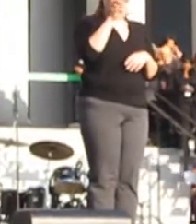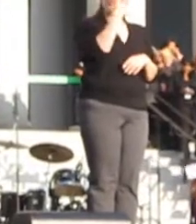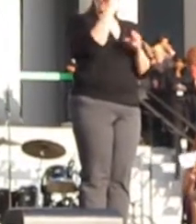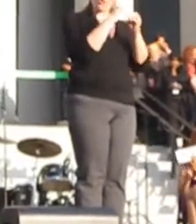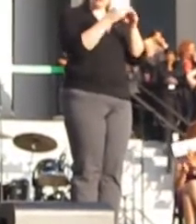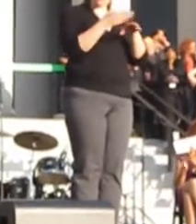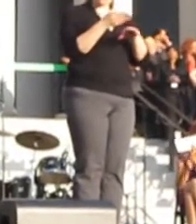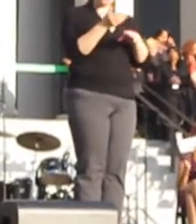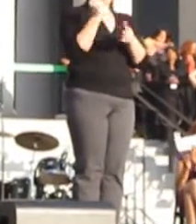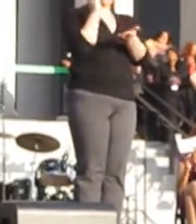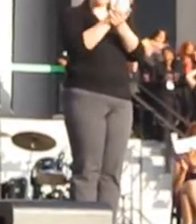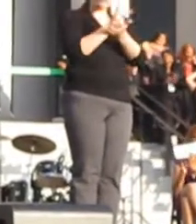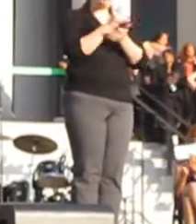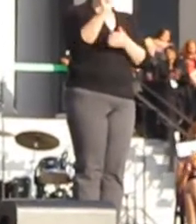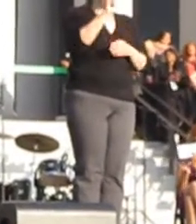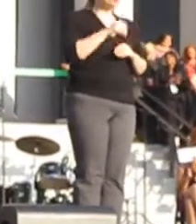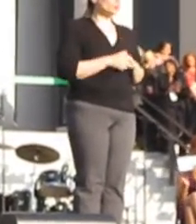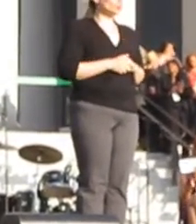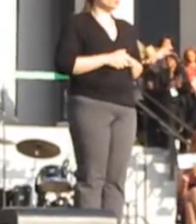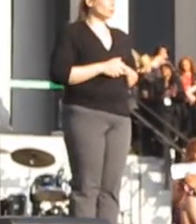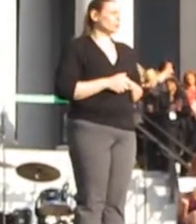I told him last night,